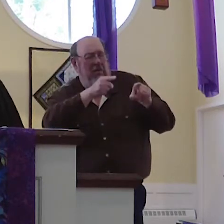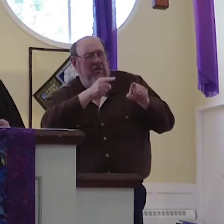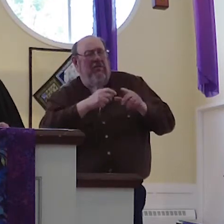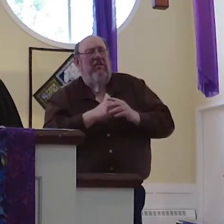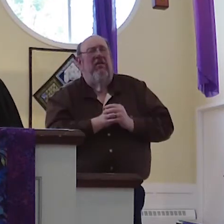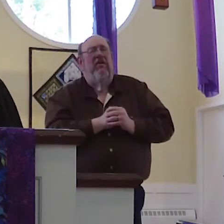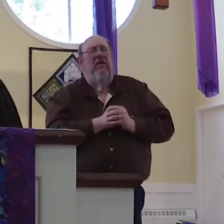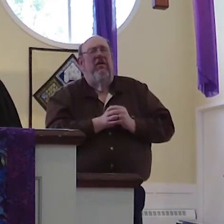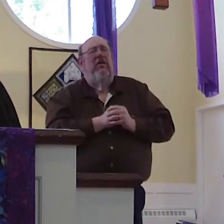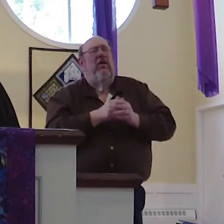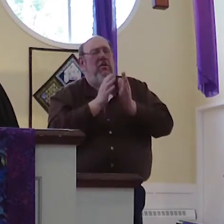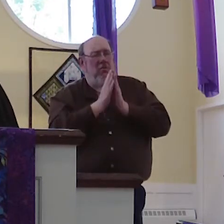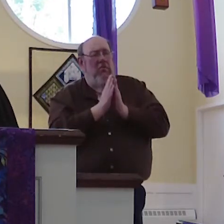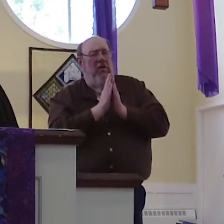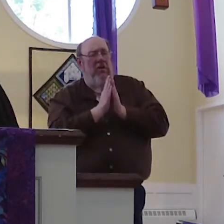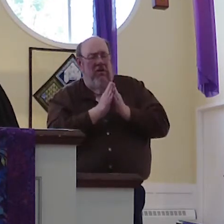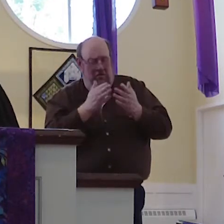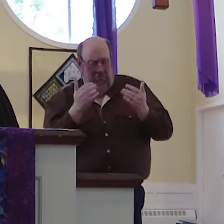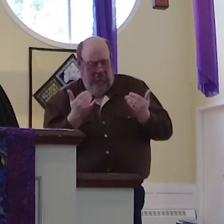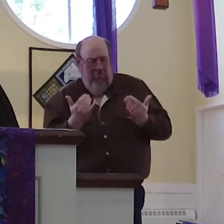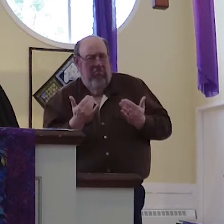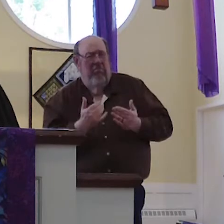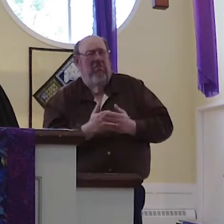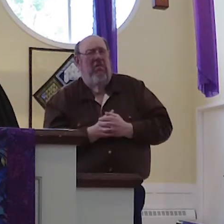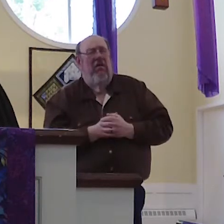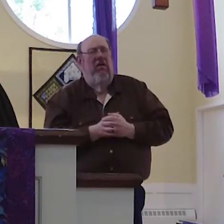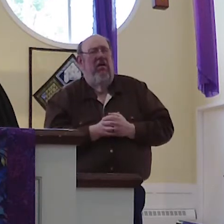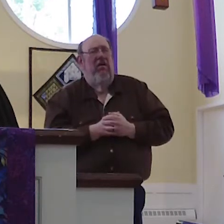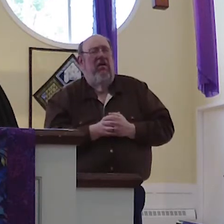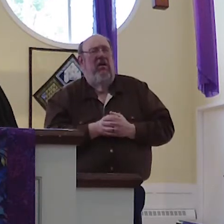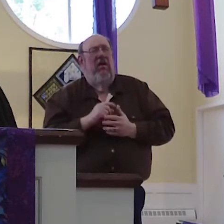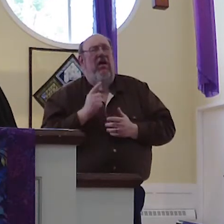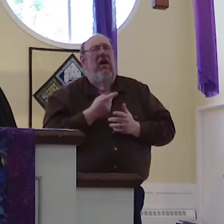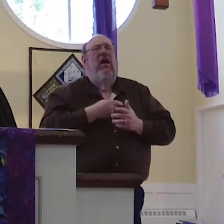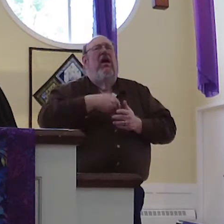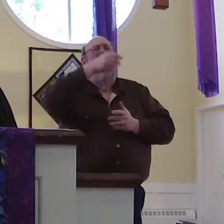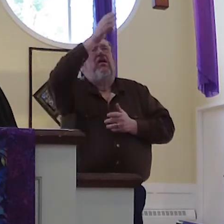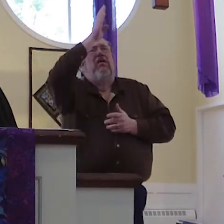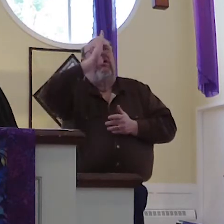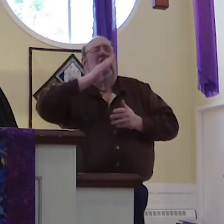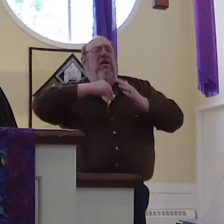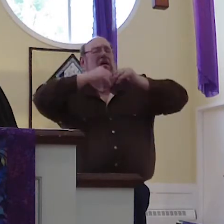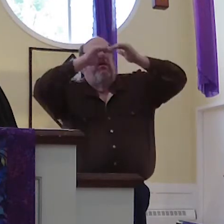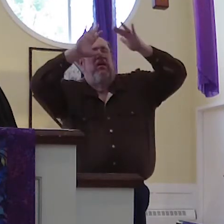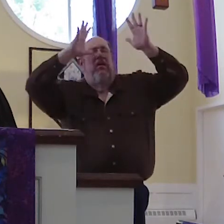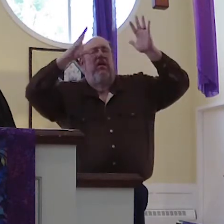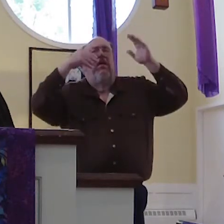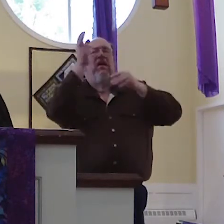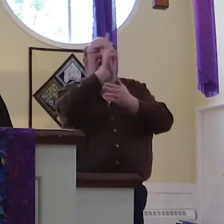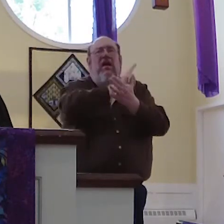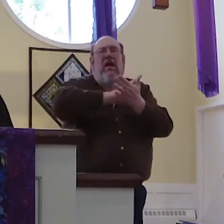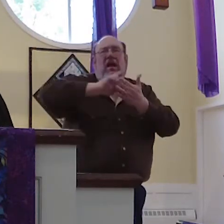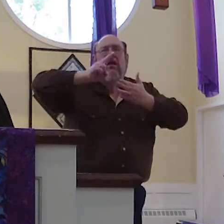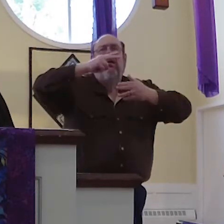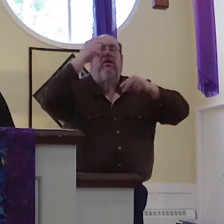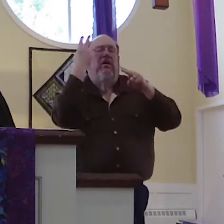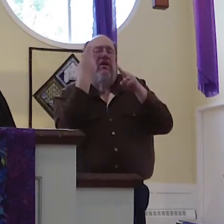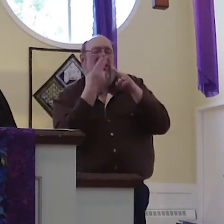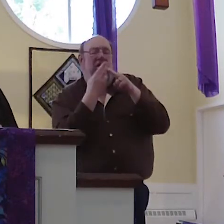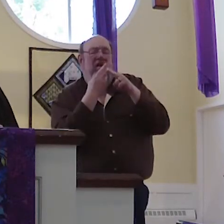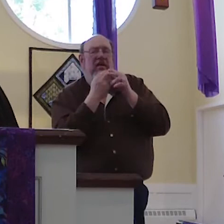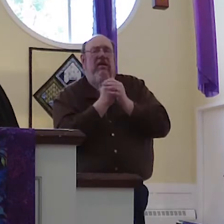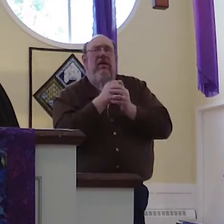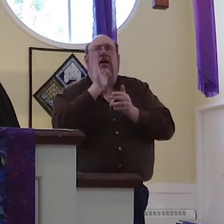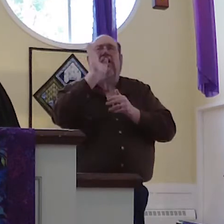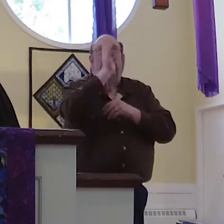Pray then in this way. Our Father in heaven, hallowed be your name.